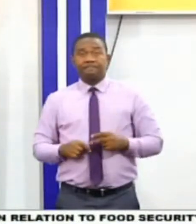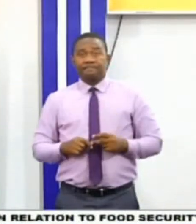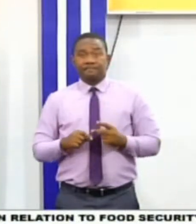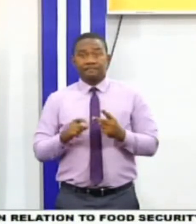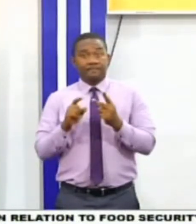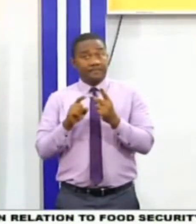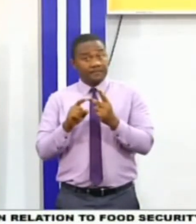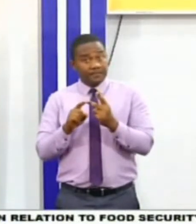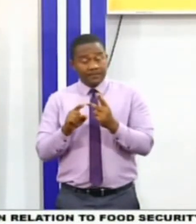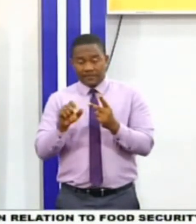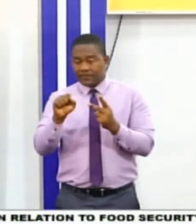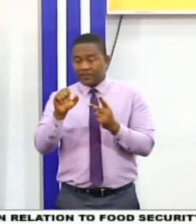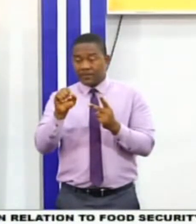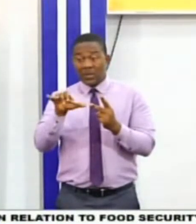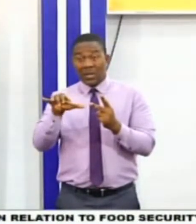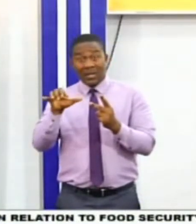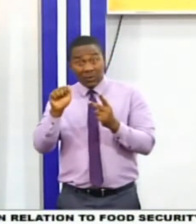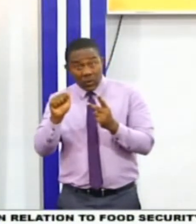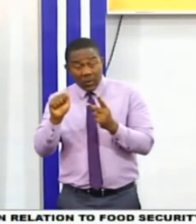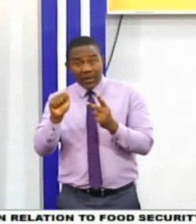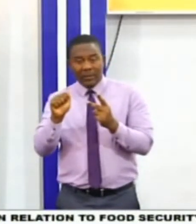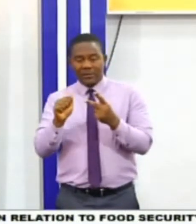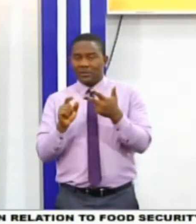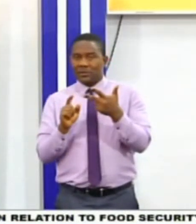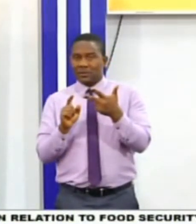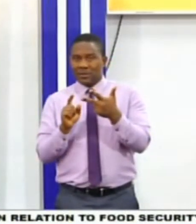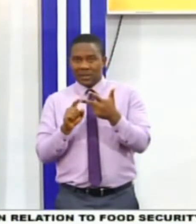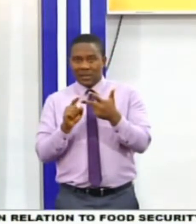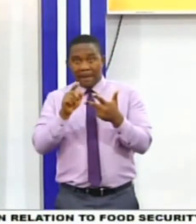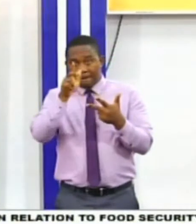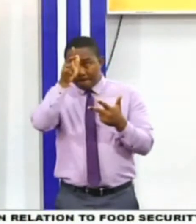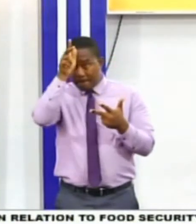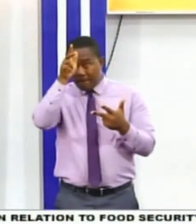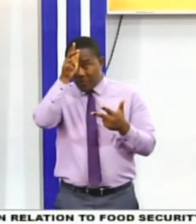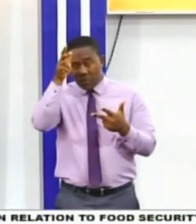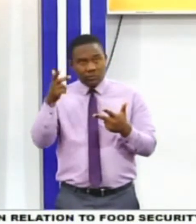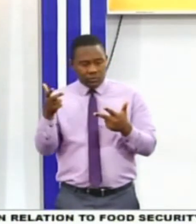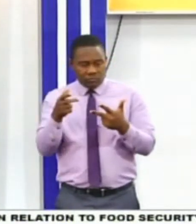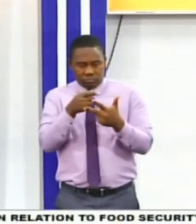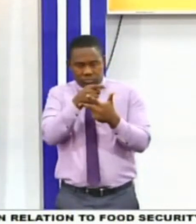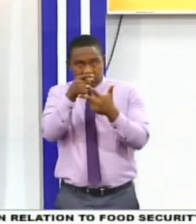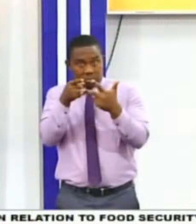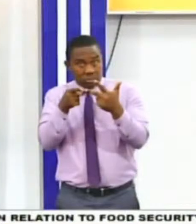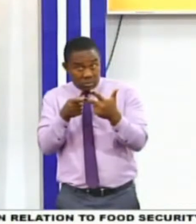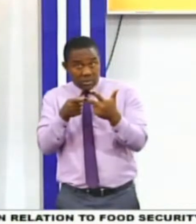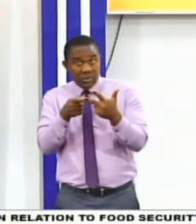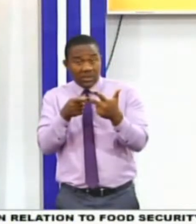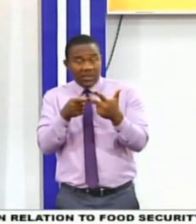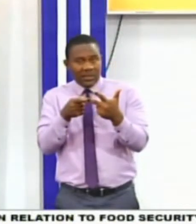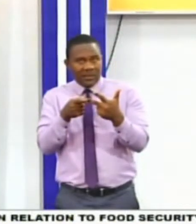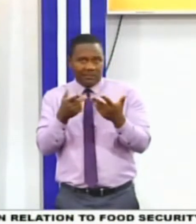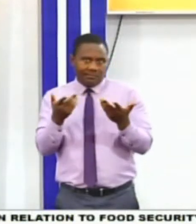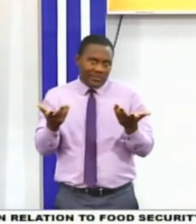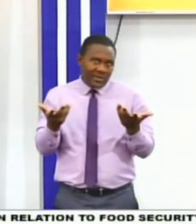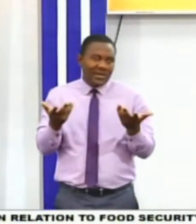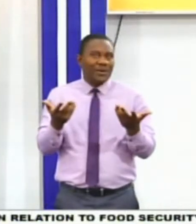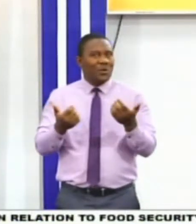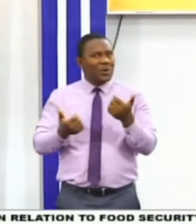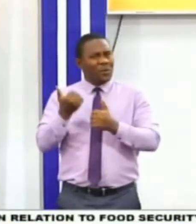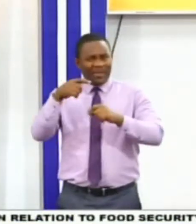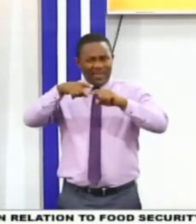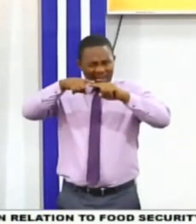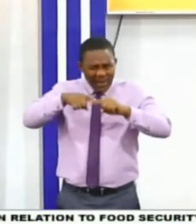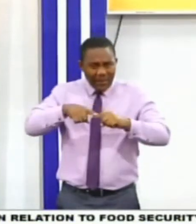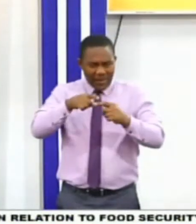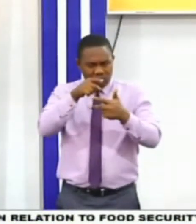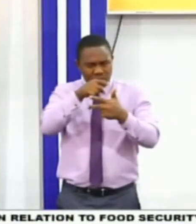soya, and we are focusing on poultry, because these are the ones that we are most dependent